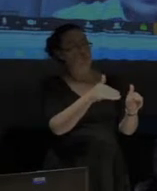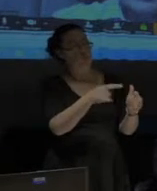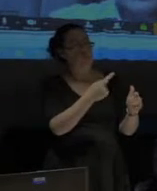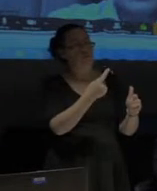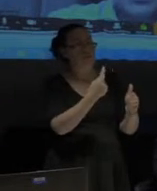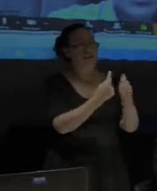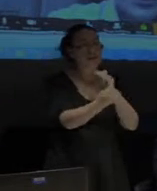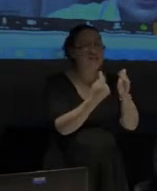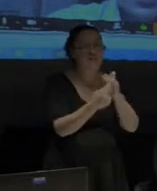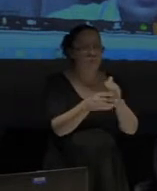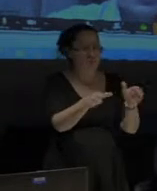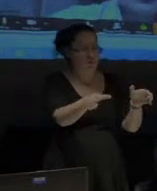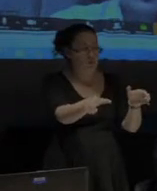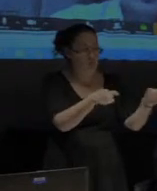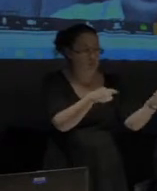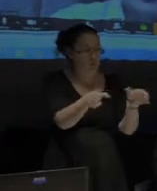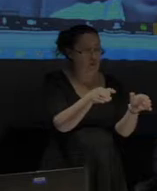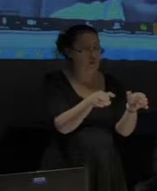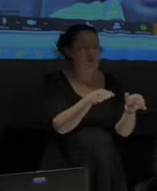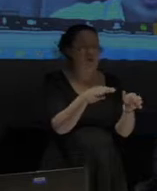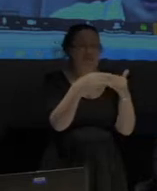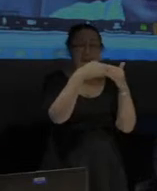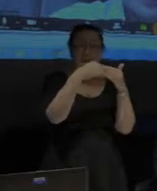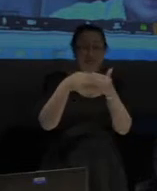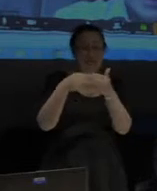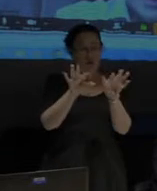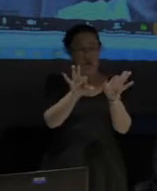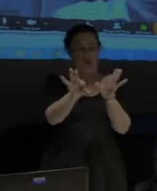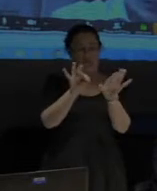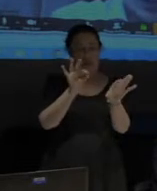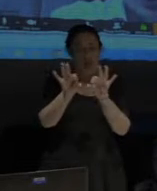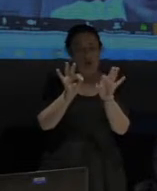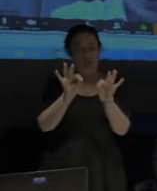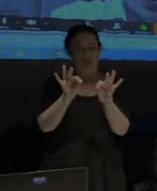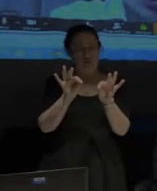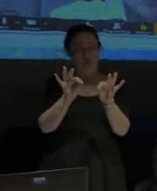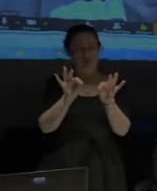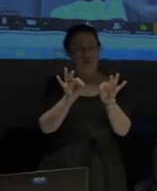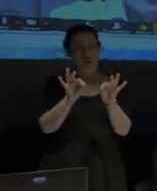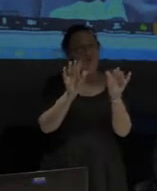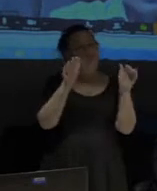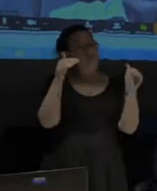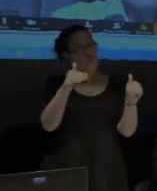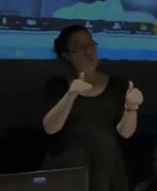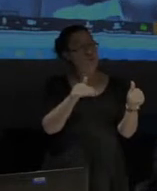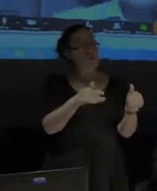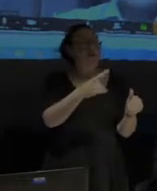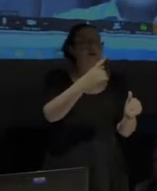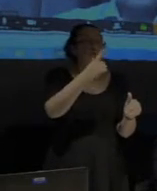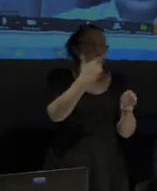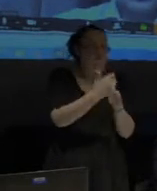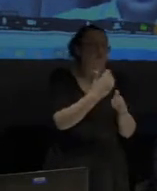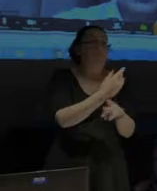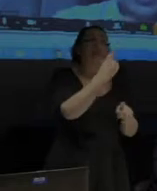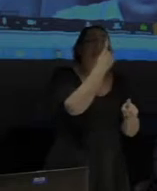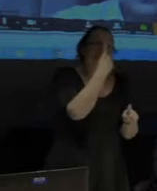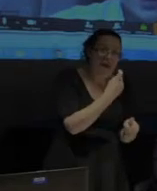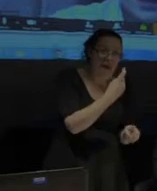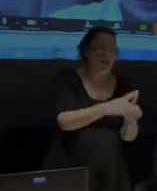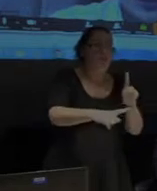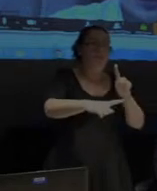select leaders who are not only able to do the job, but can also bring